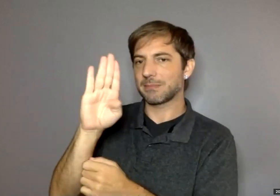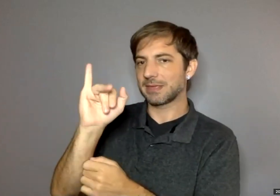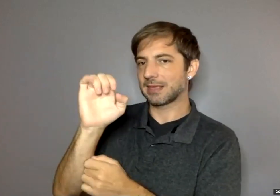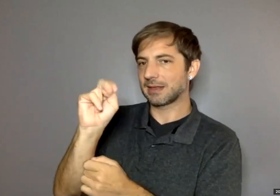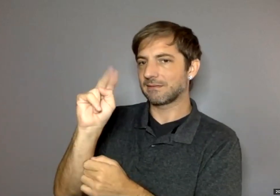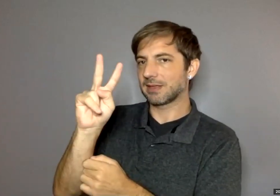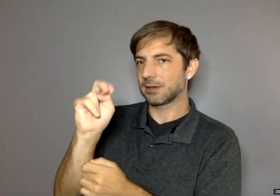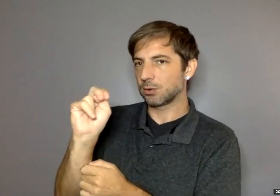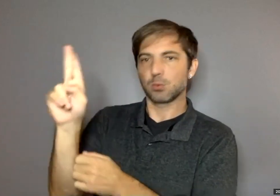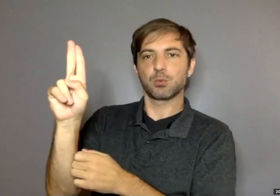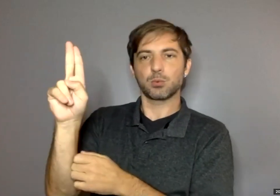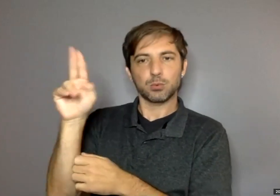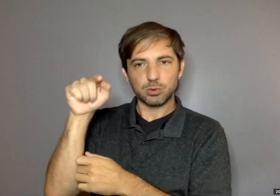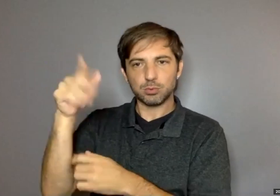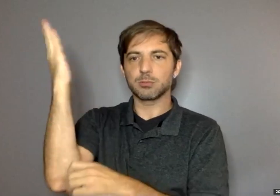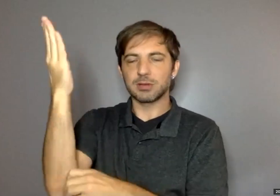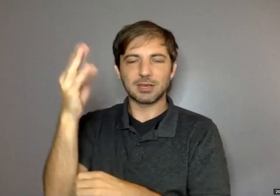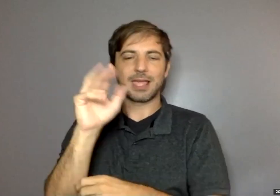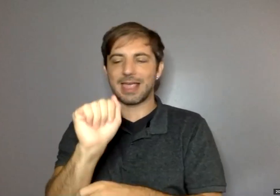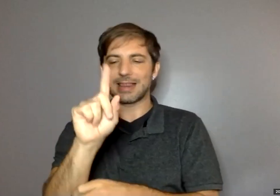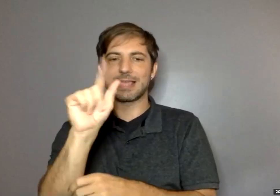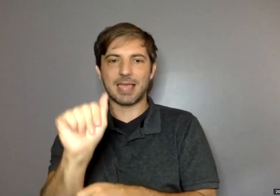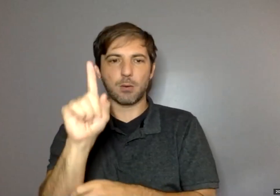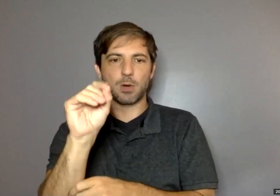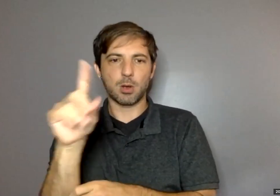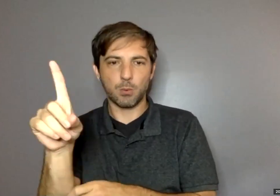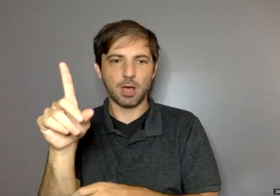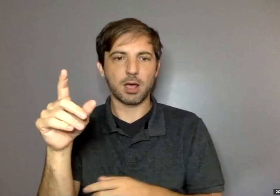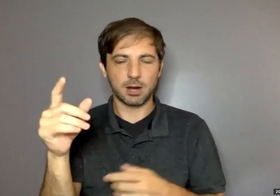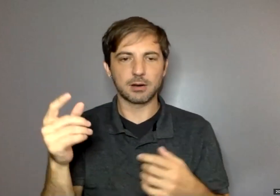presenting ADA 101, Americans with Disabilities.